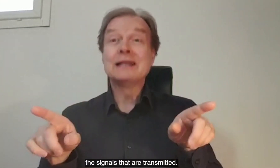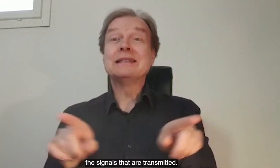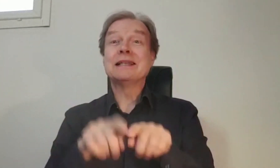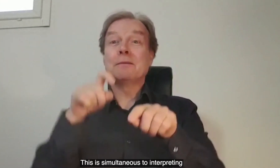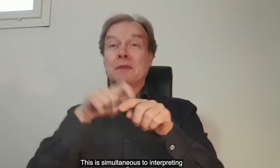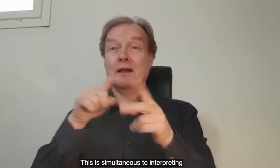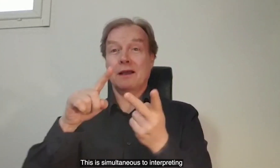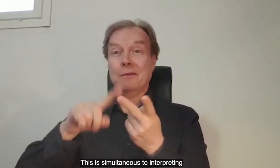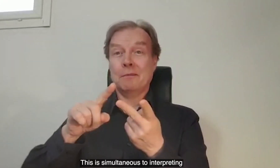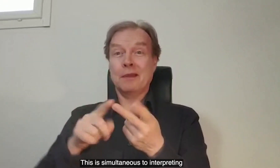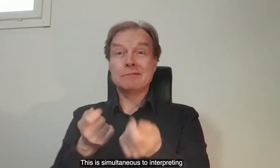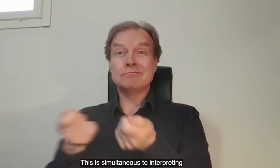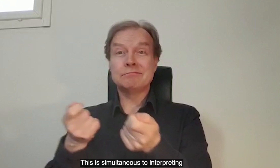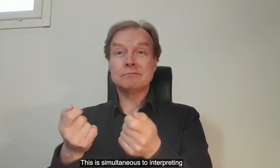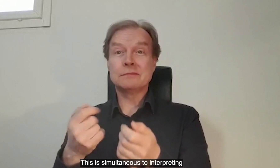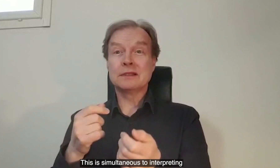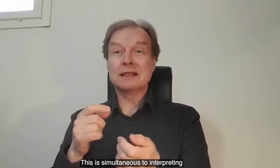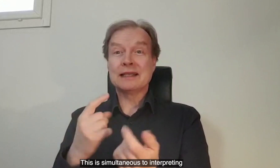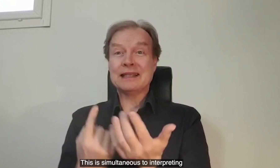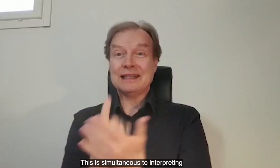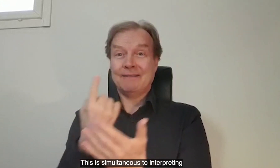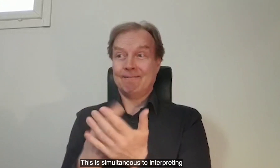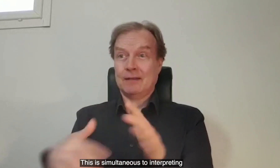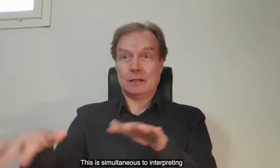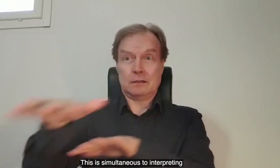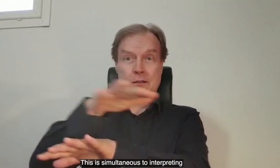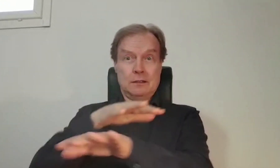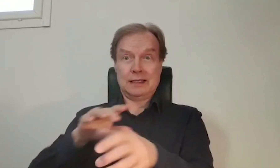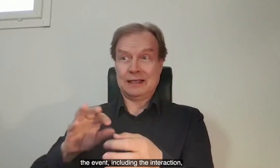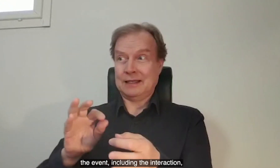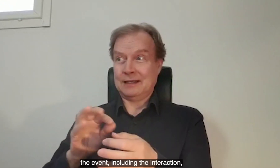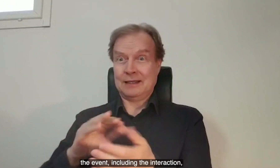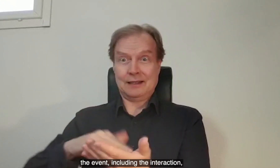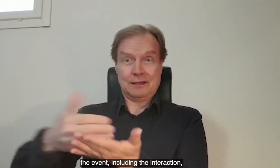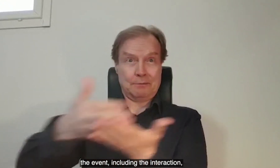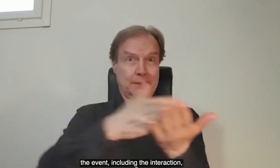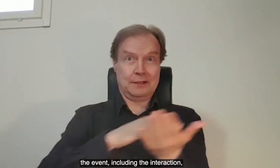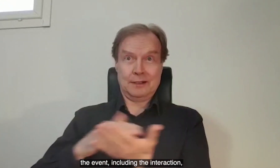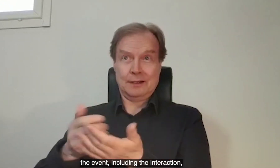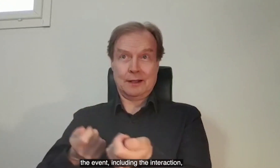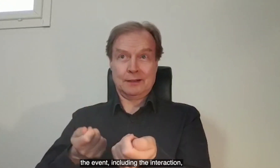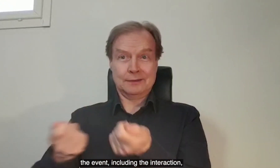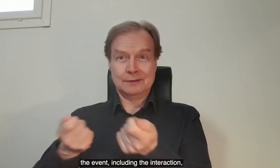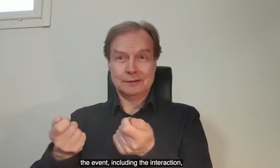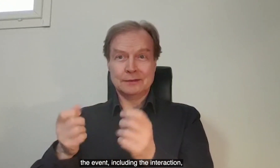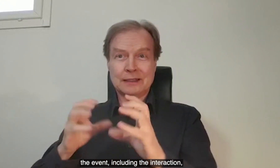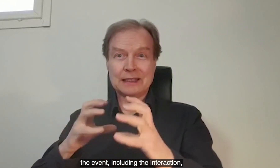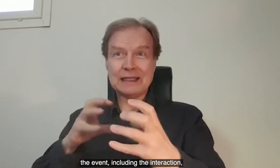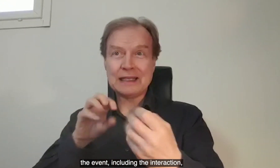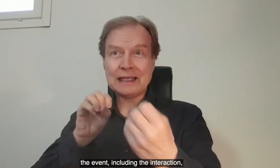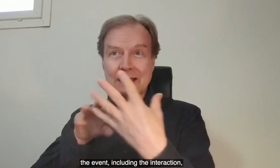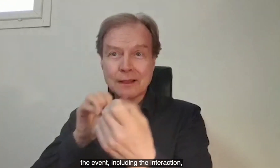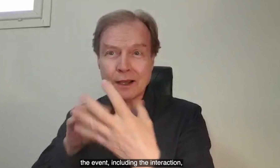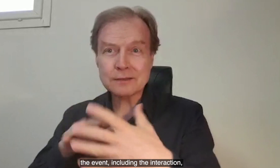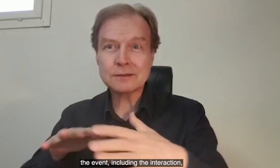subject matter and concepts to be shared whilst managing the hidden meaning of text and the signals that are